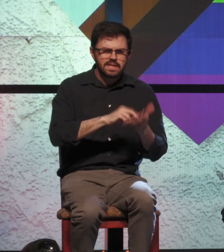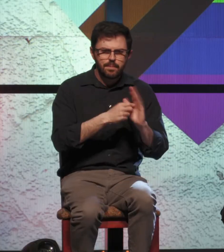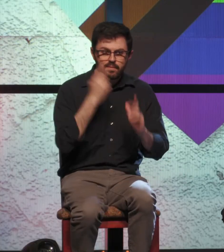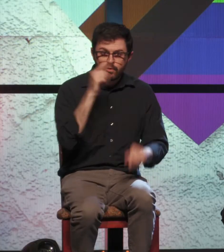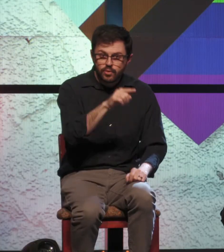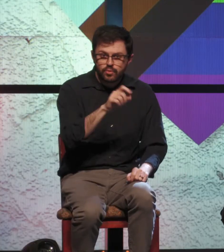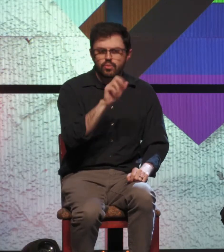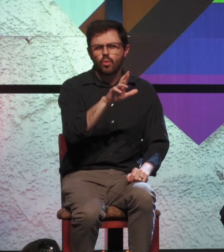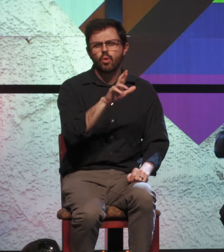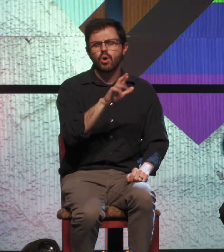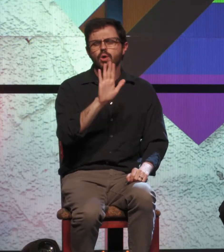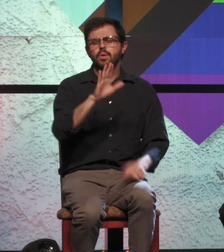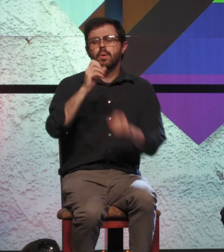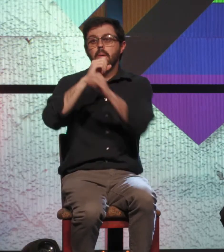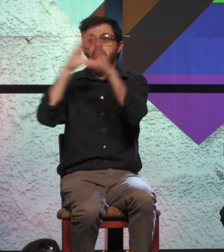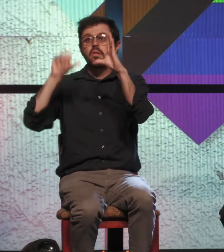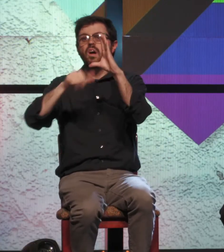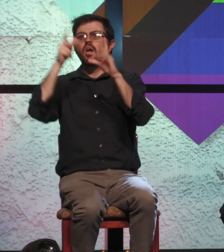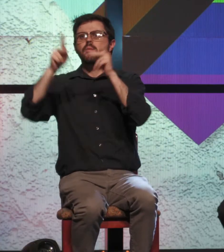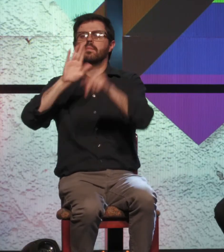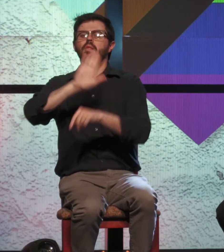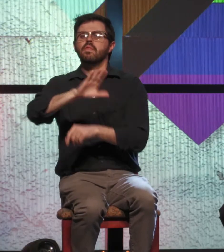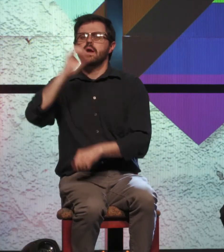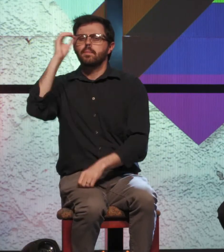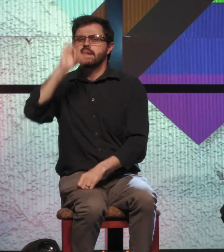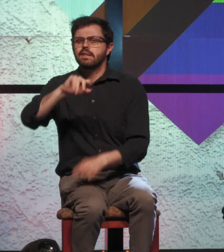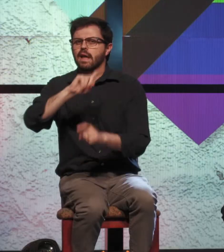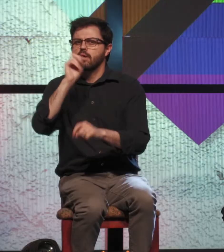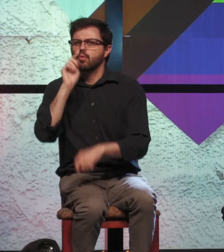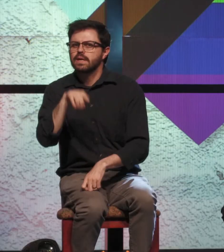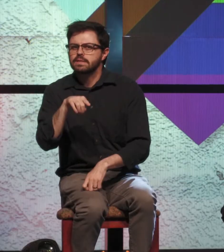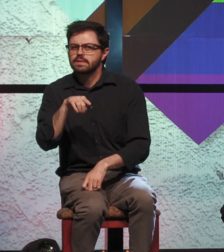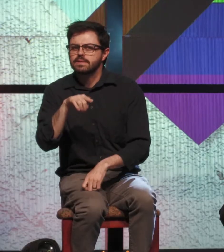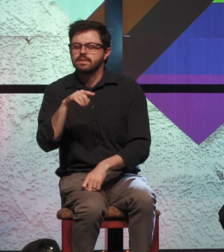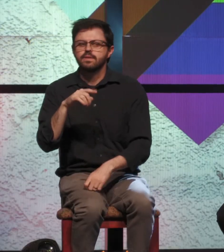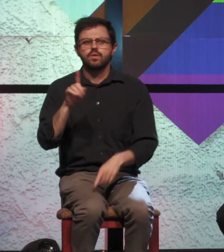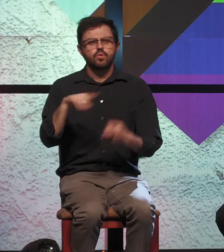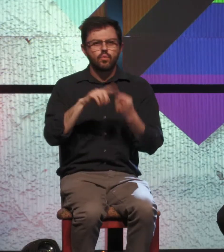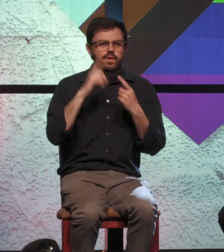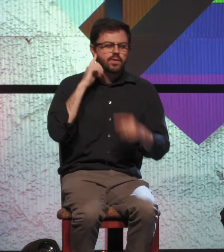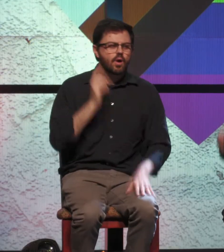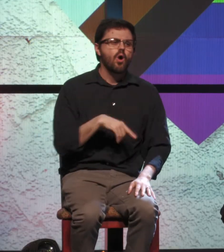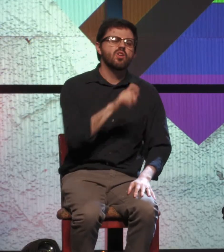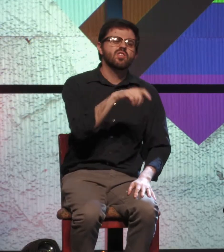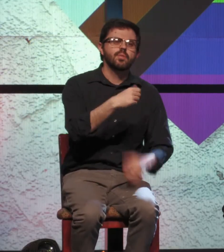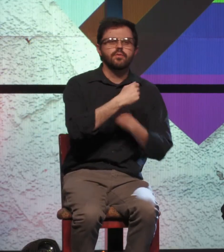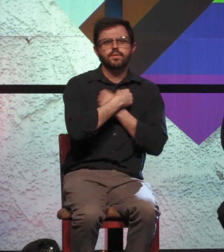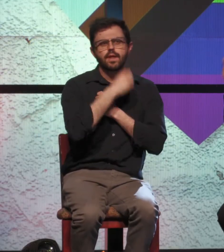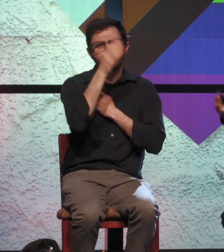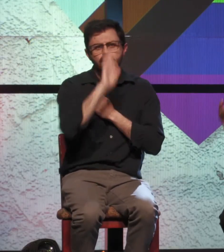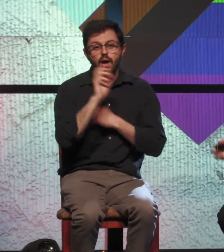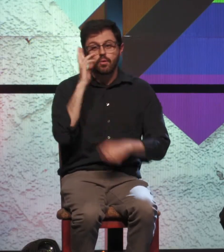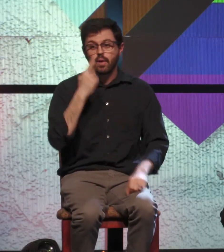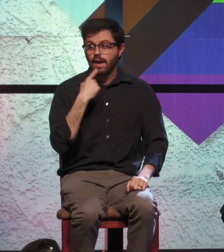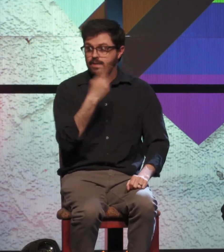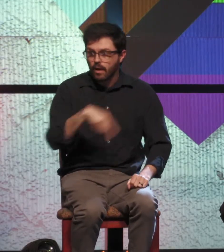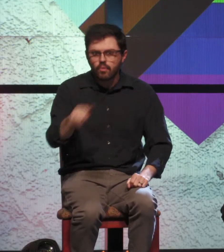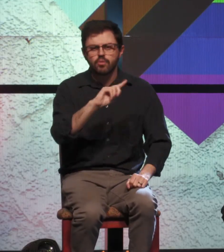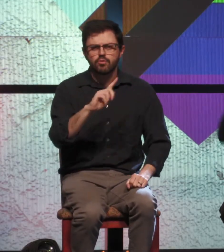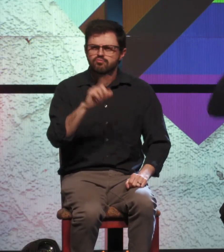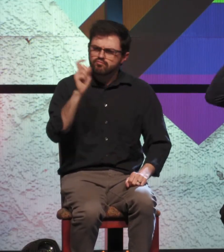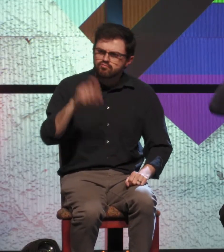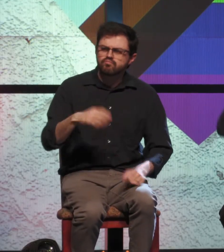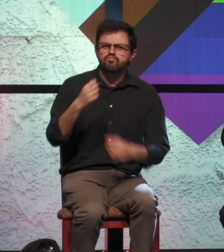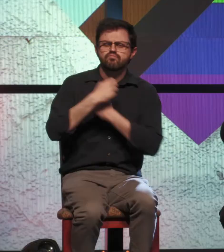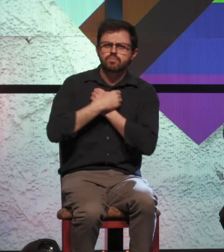To love God. So when someone says, I love God, or you're supposed to love God, or when I say, stand up here and say to you, love God,